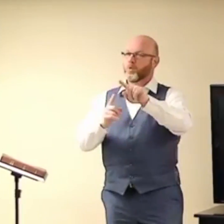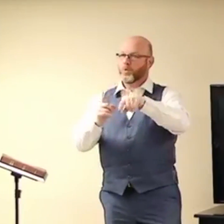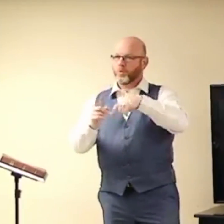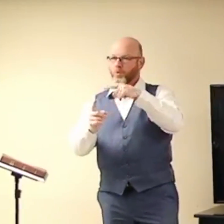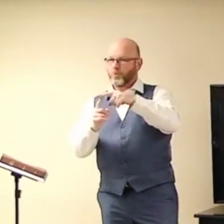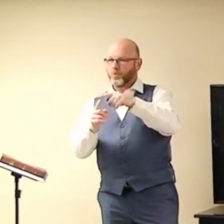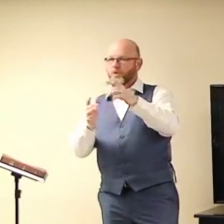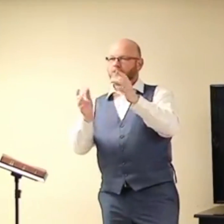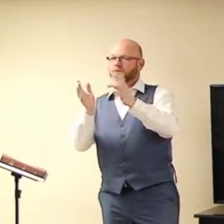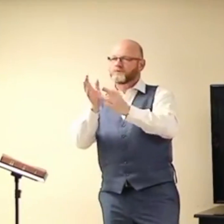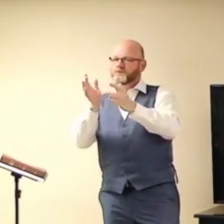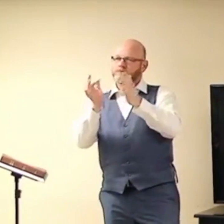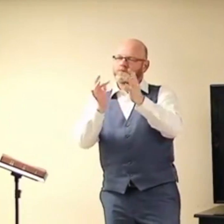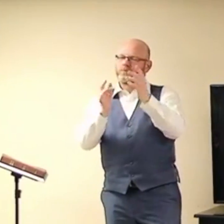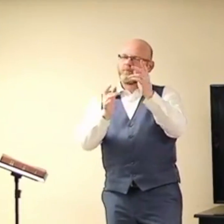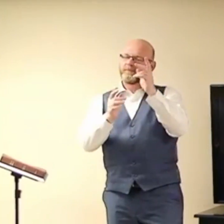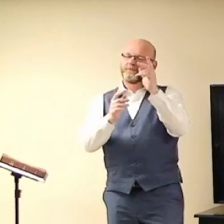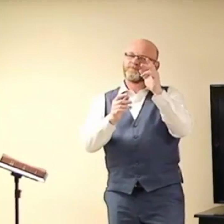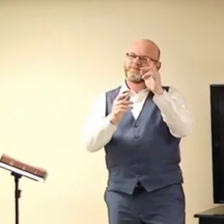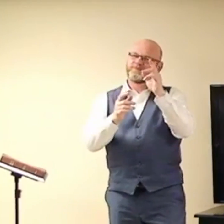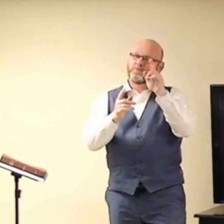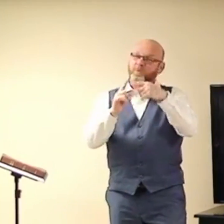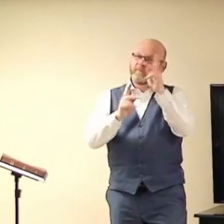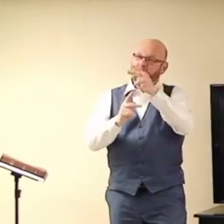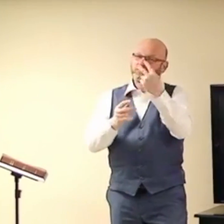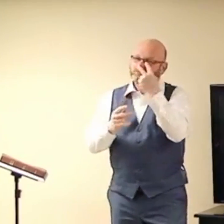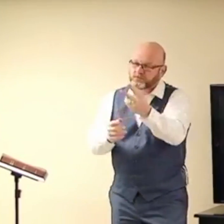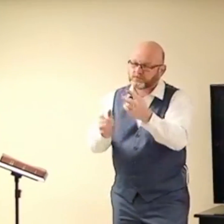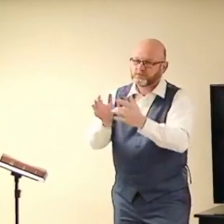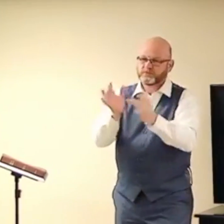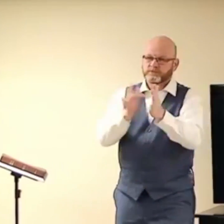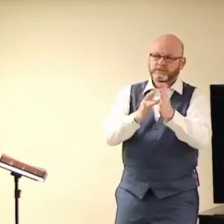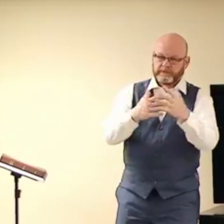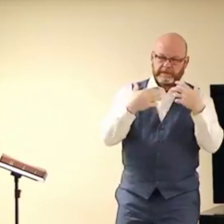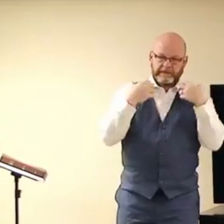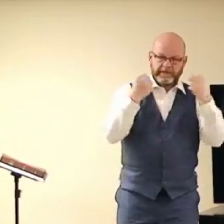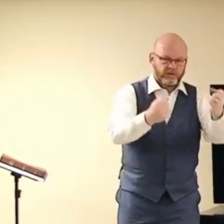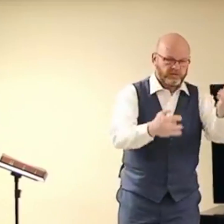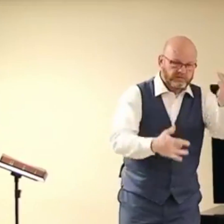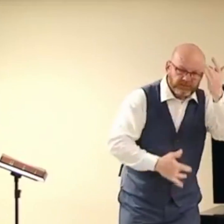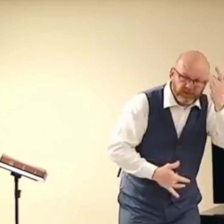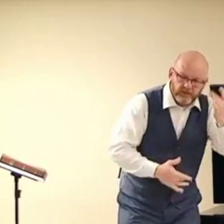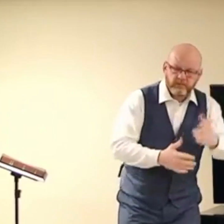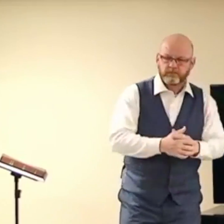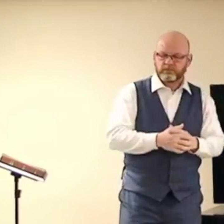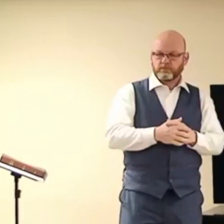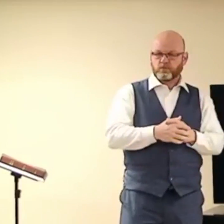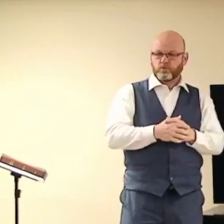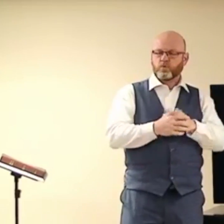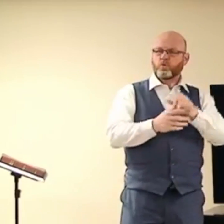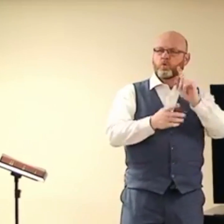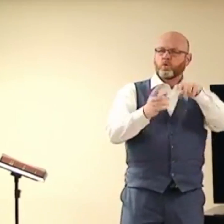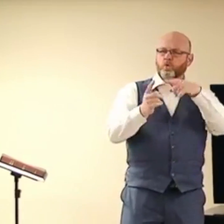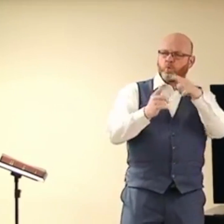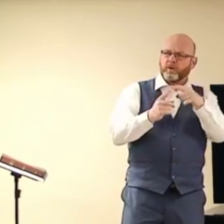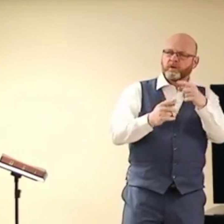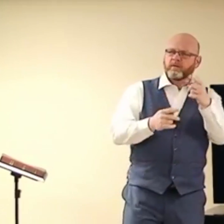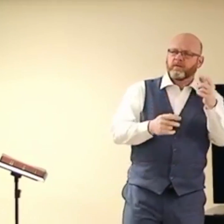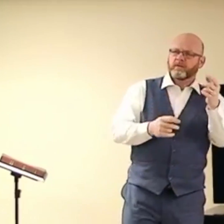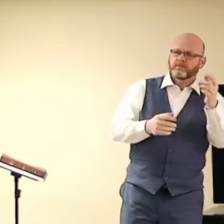again. Just make an announcement. But he wants people to see